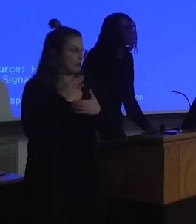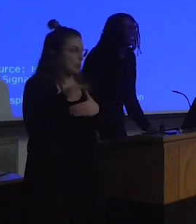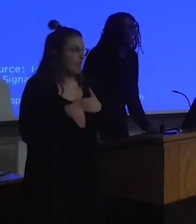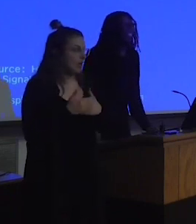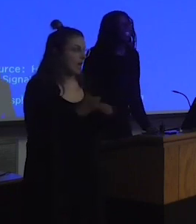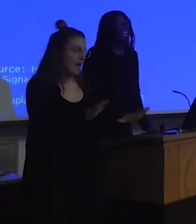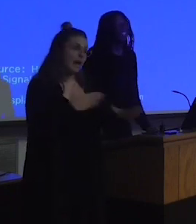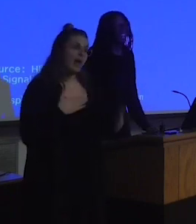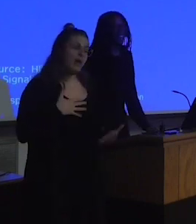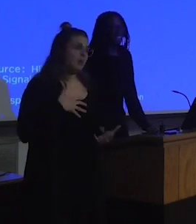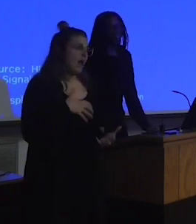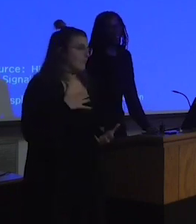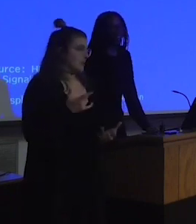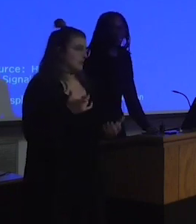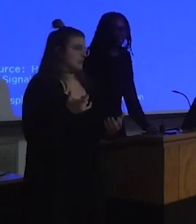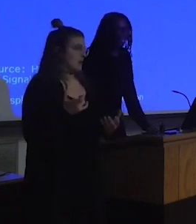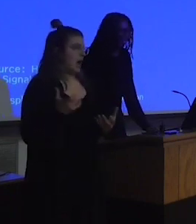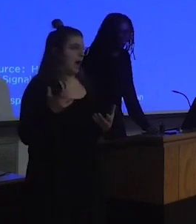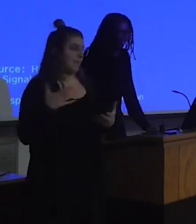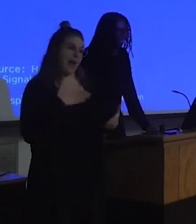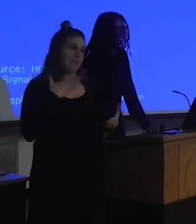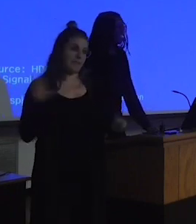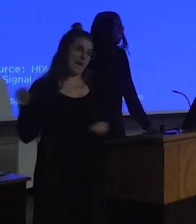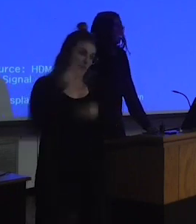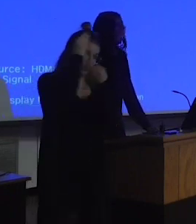glad, because I was tired of carrying that burden by